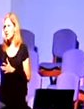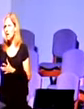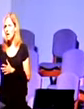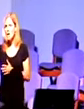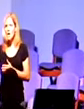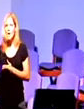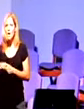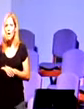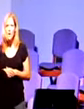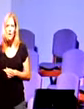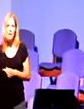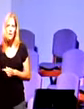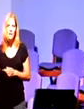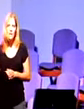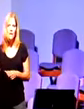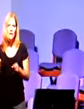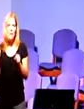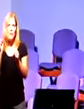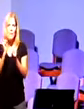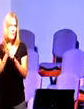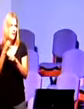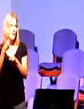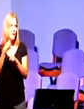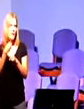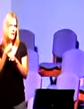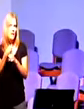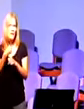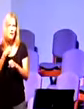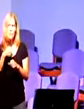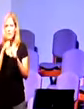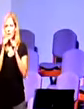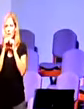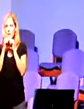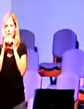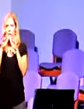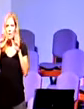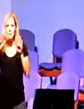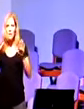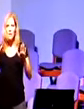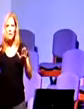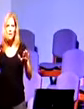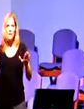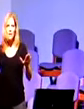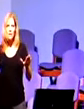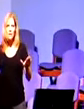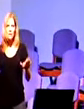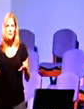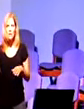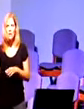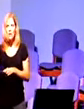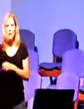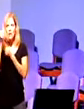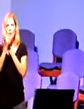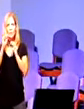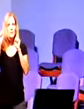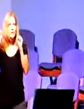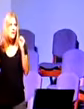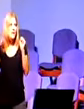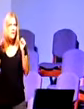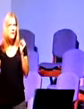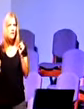Jesus shine. Make me a blessing, O